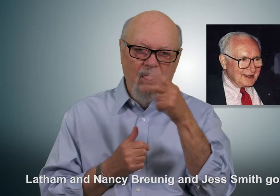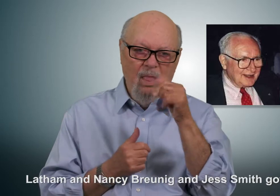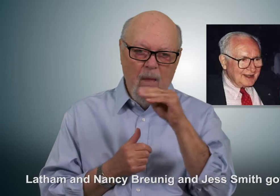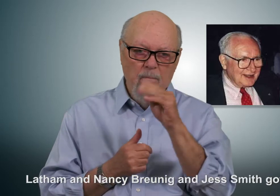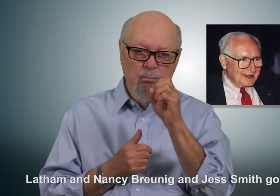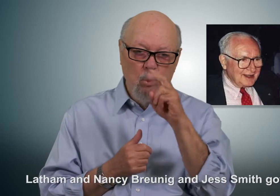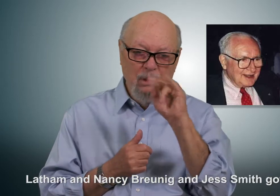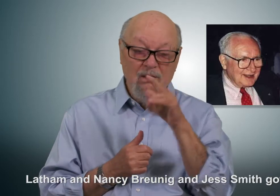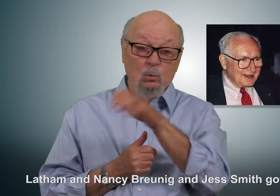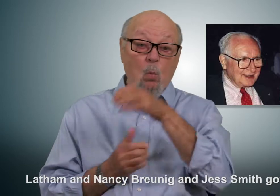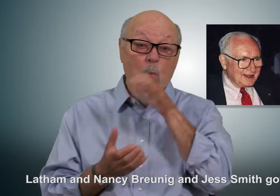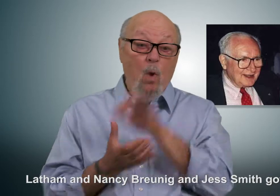together,